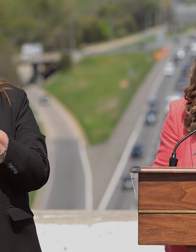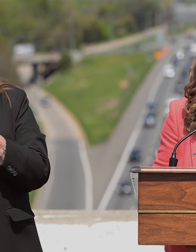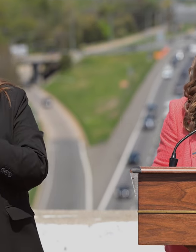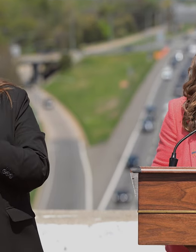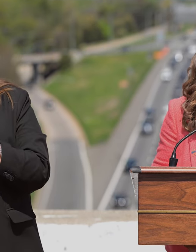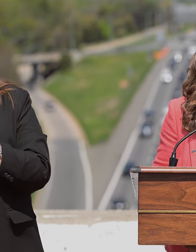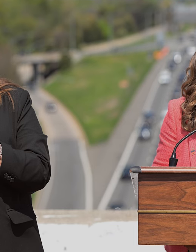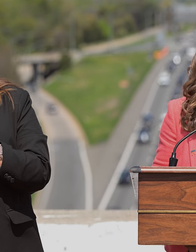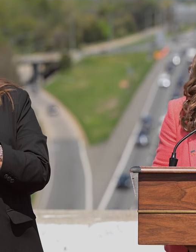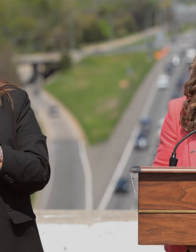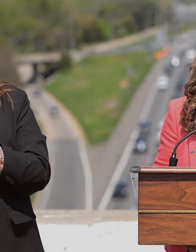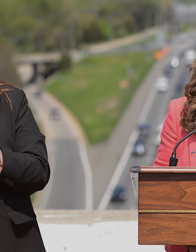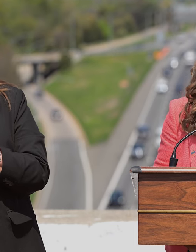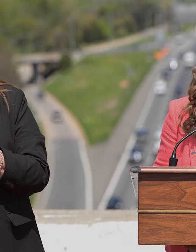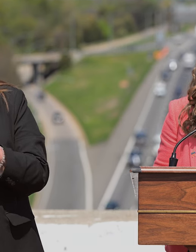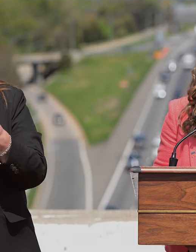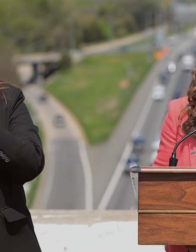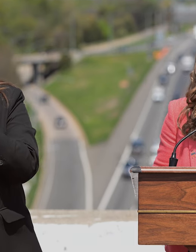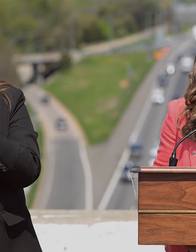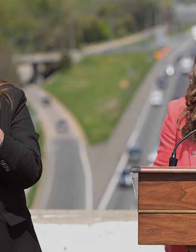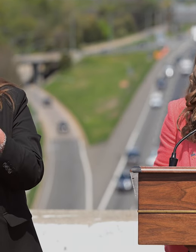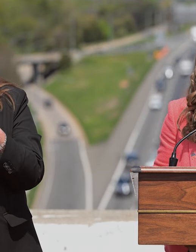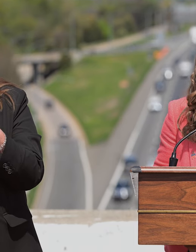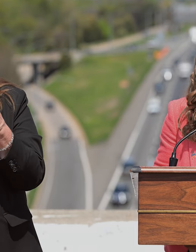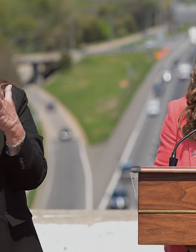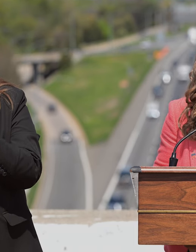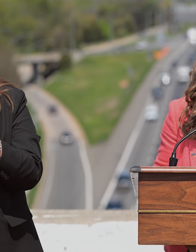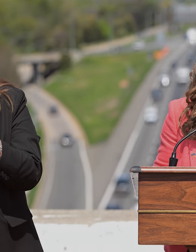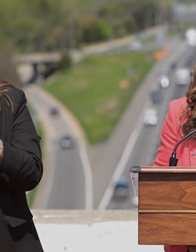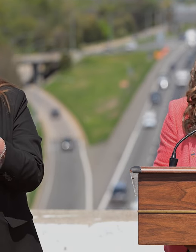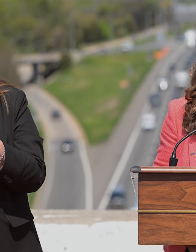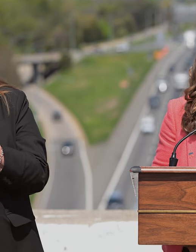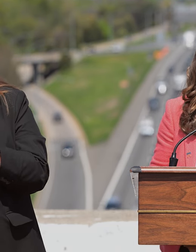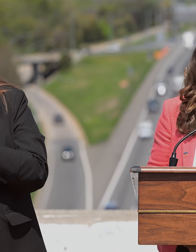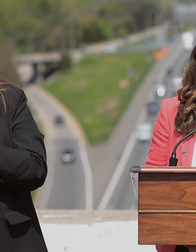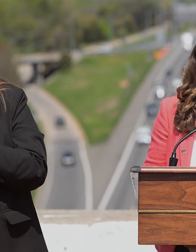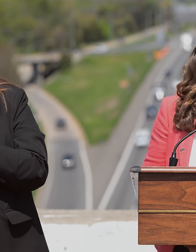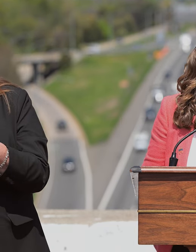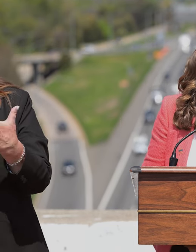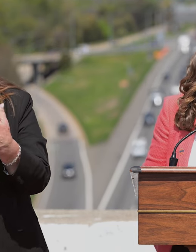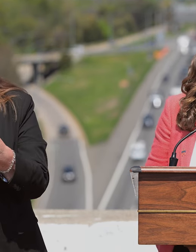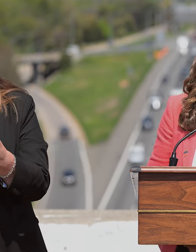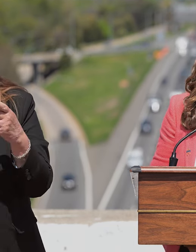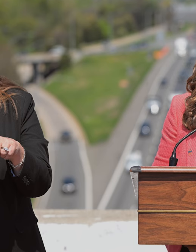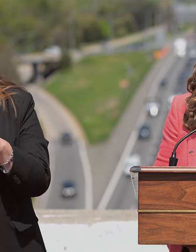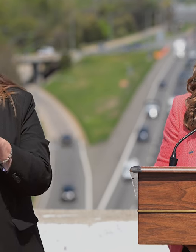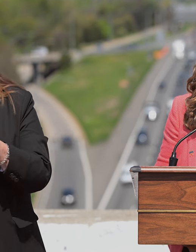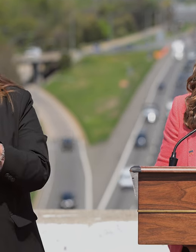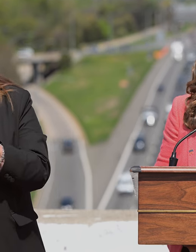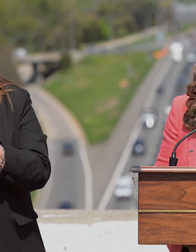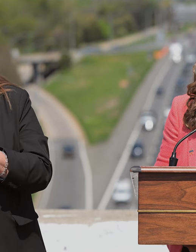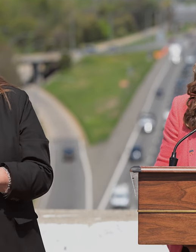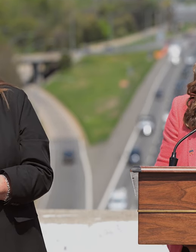work zones. Again, I want to emphasize that point. These are crashes, not accidents. These unnecessary